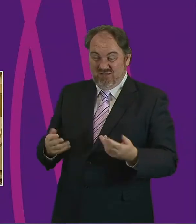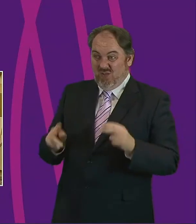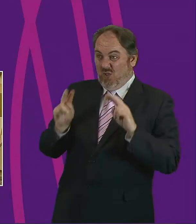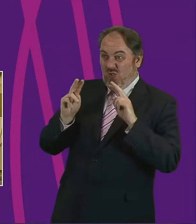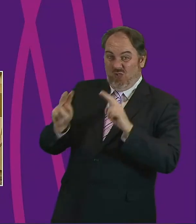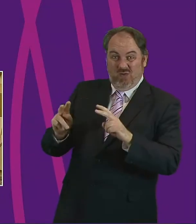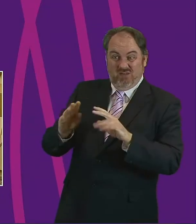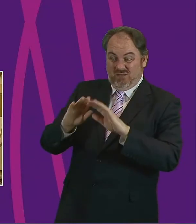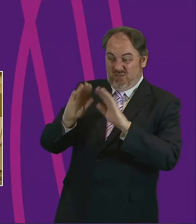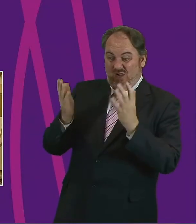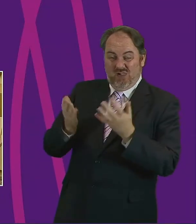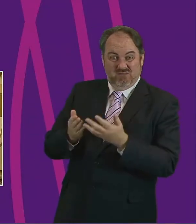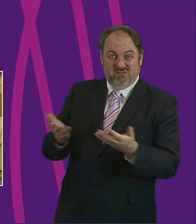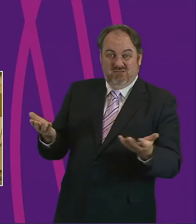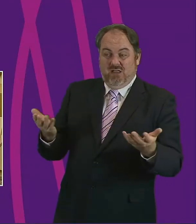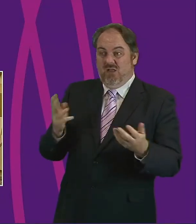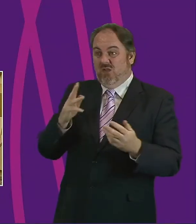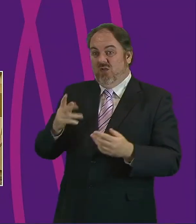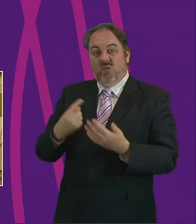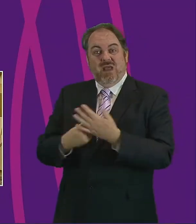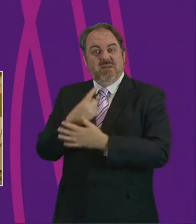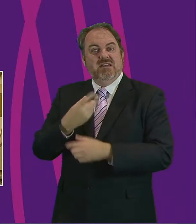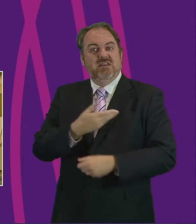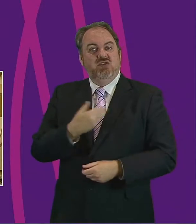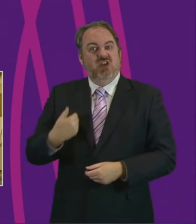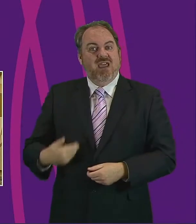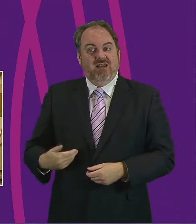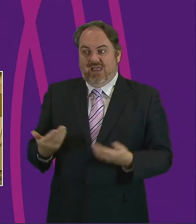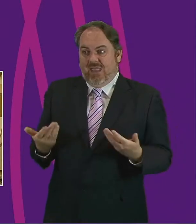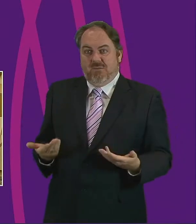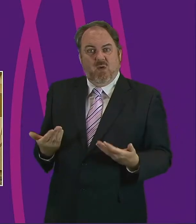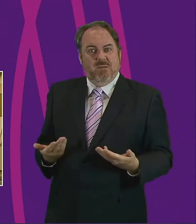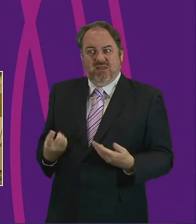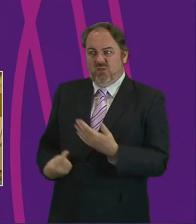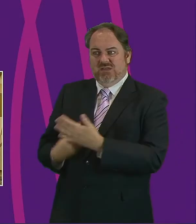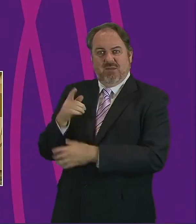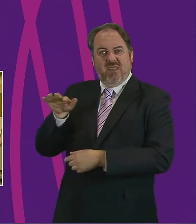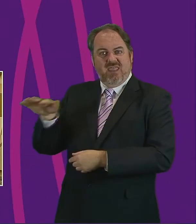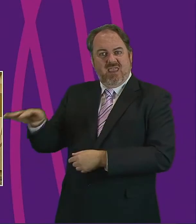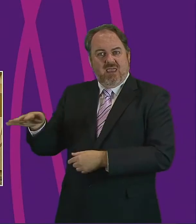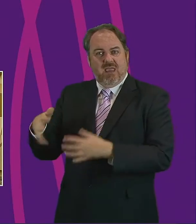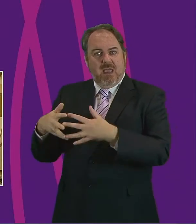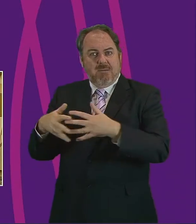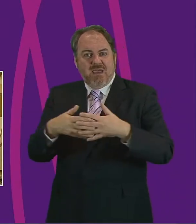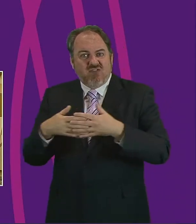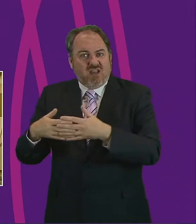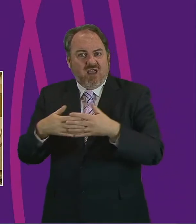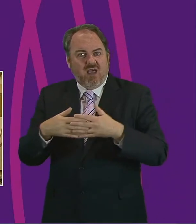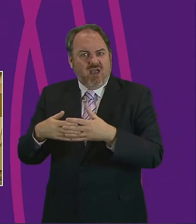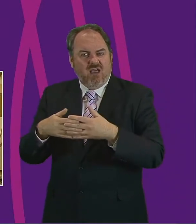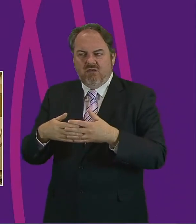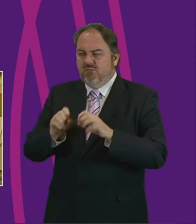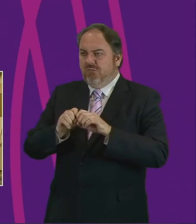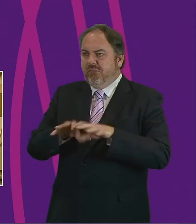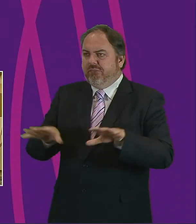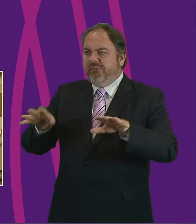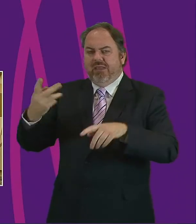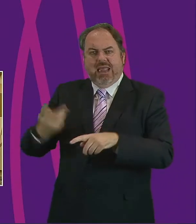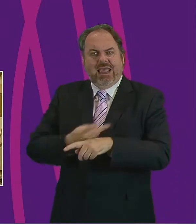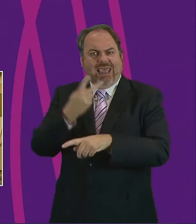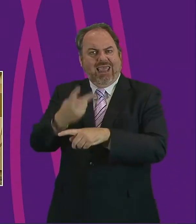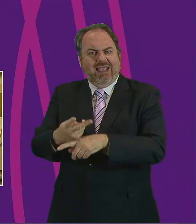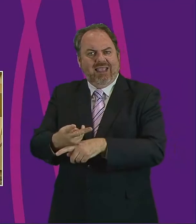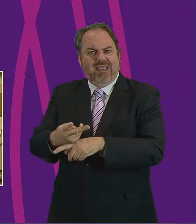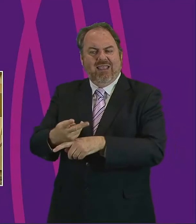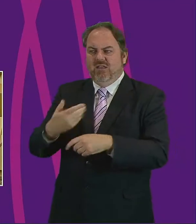fact we've still got people dying, but also look at what China are grappling with again, what some parts of America are still grappling with, which even some of the countries that